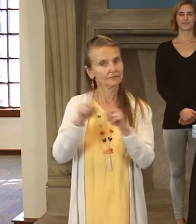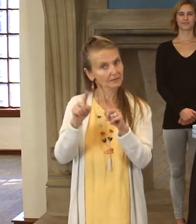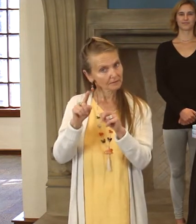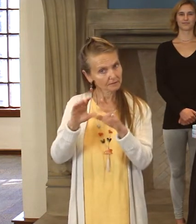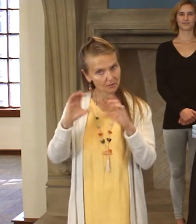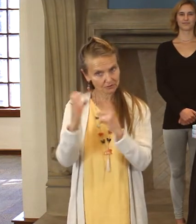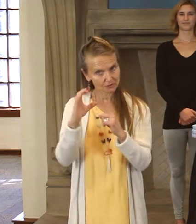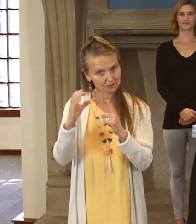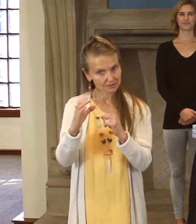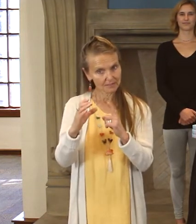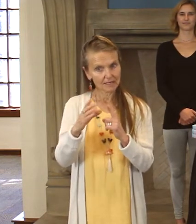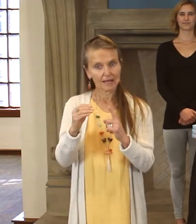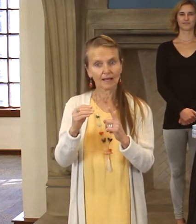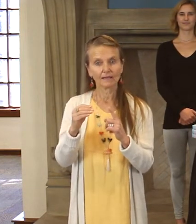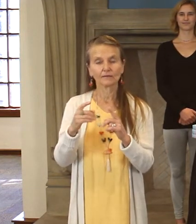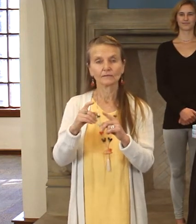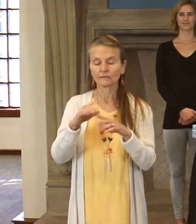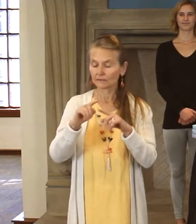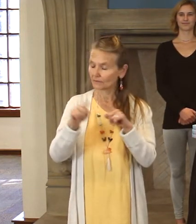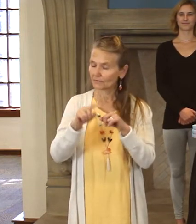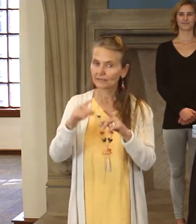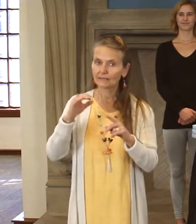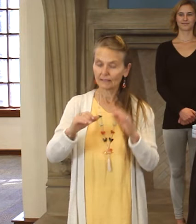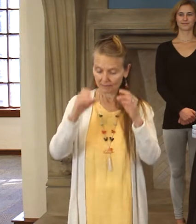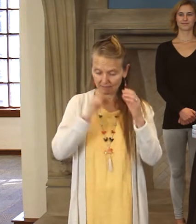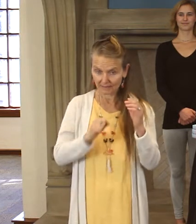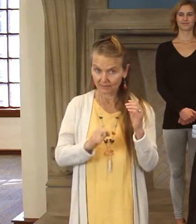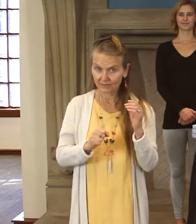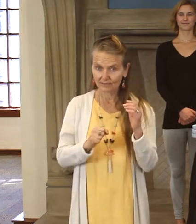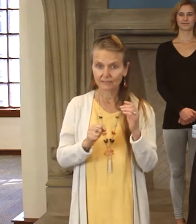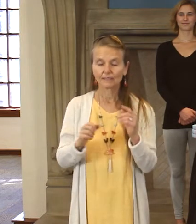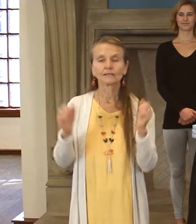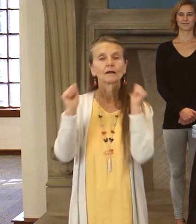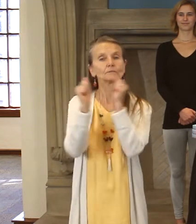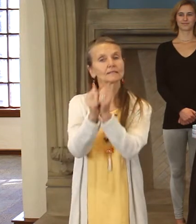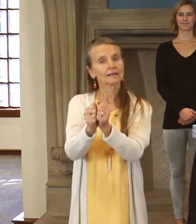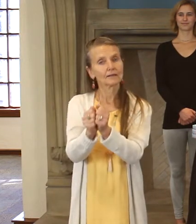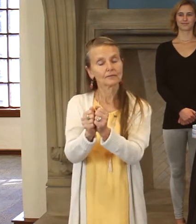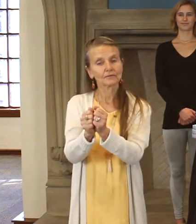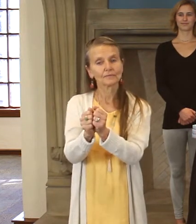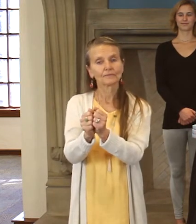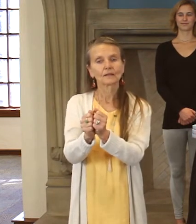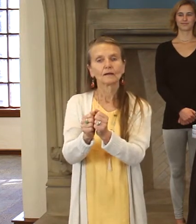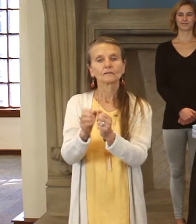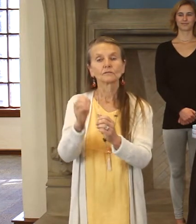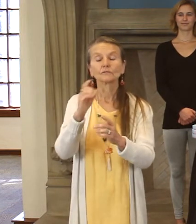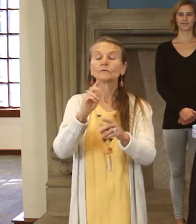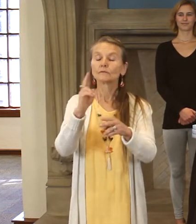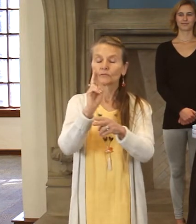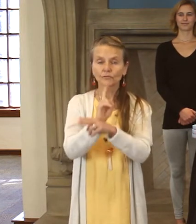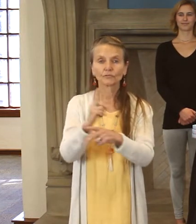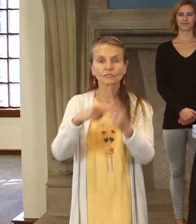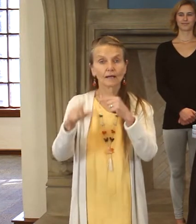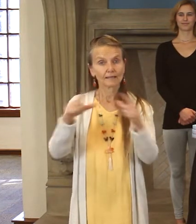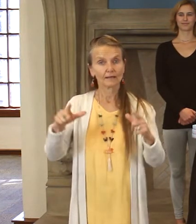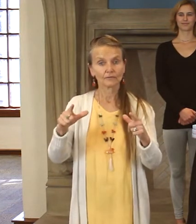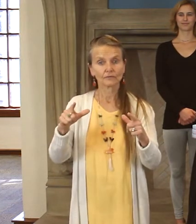different cultures and different ages to come together to use sign language